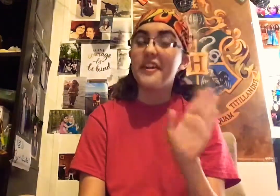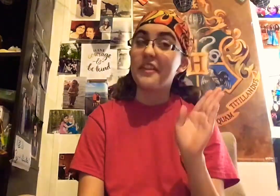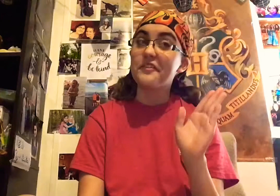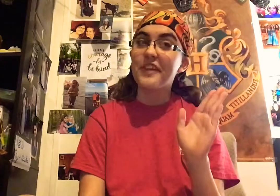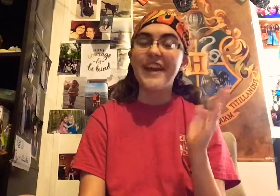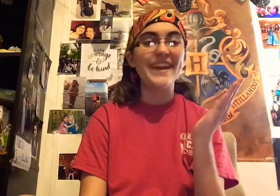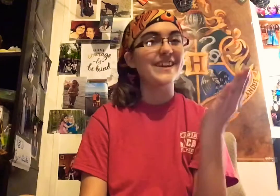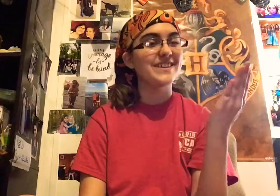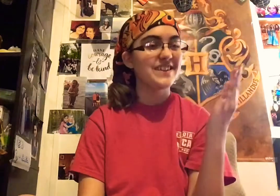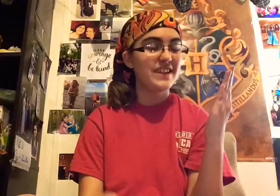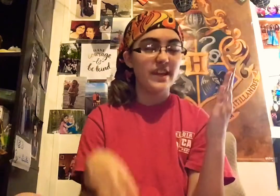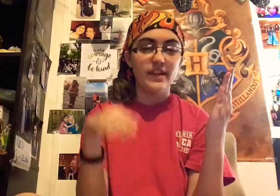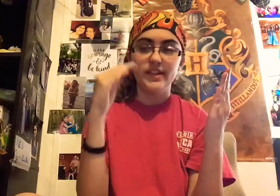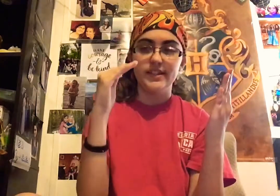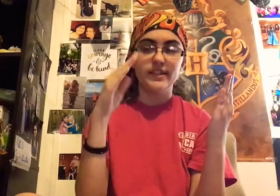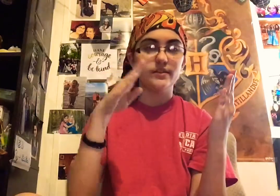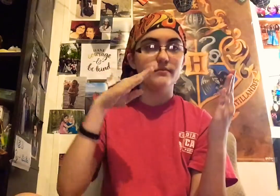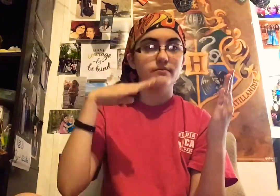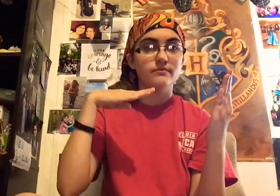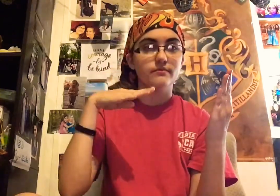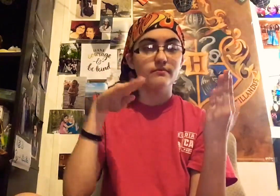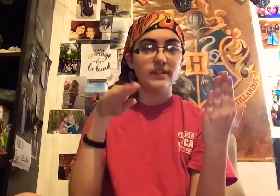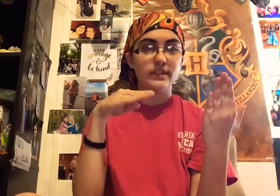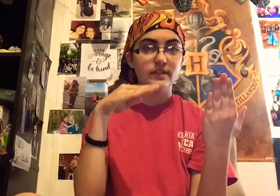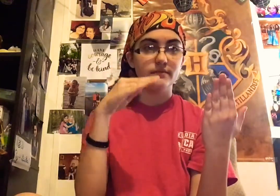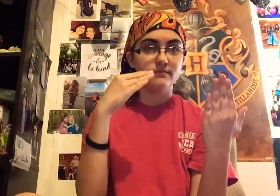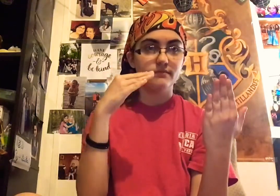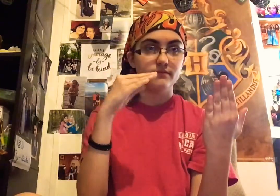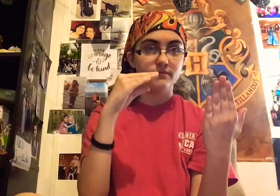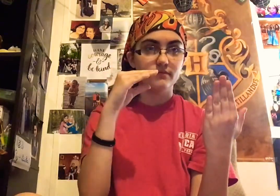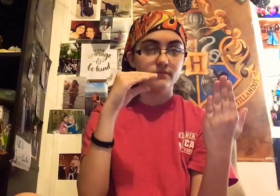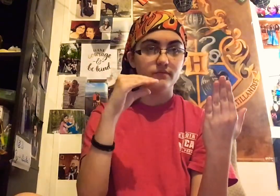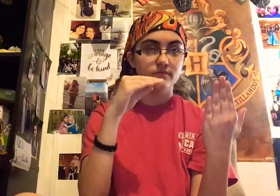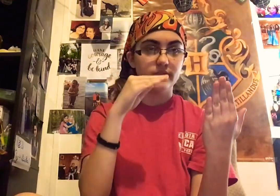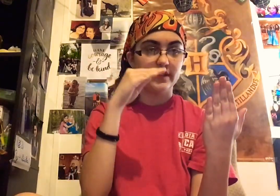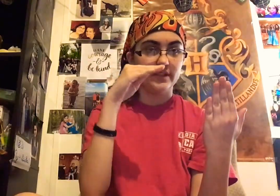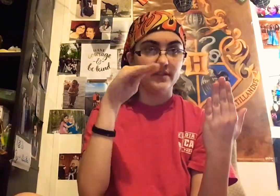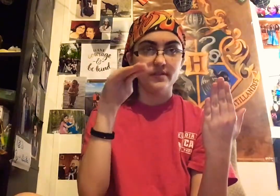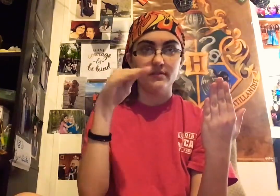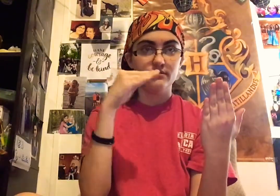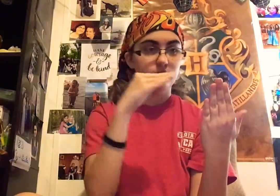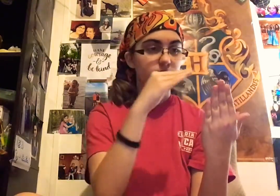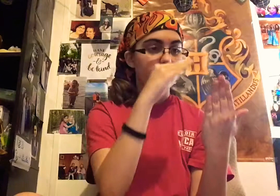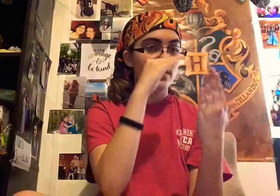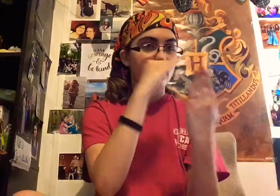another flat hand. You can take, like this.